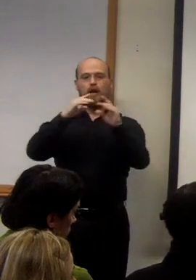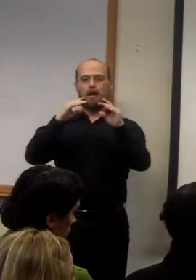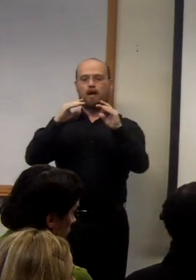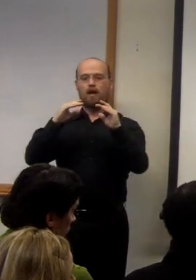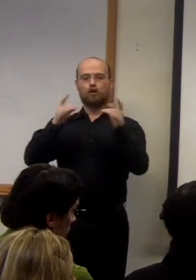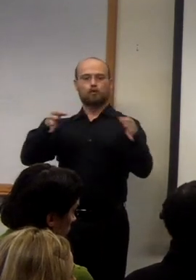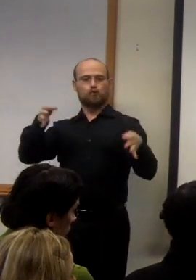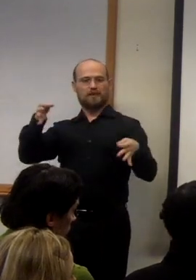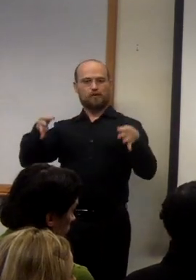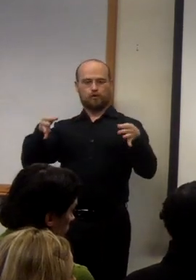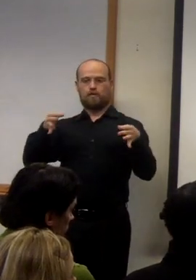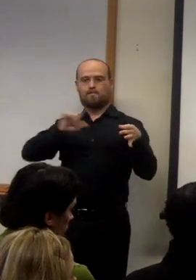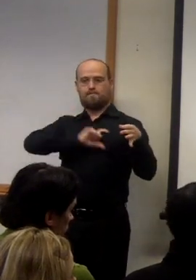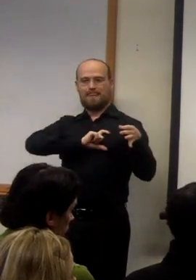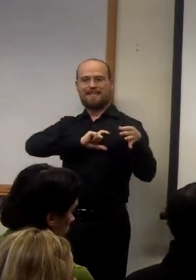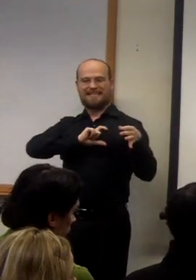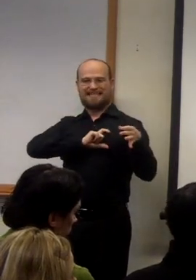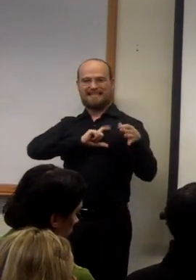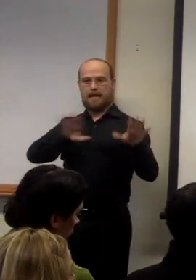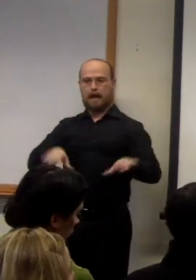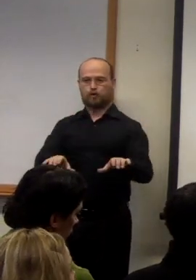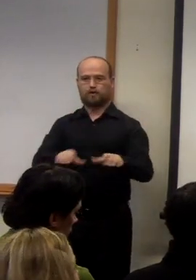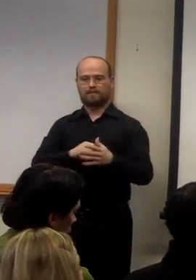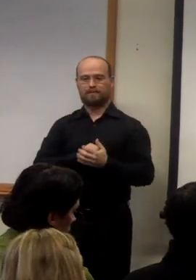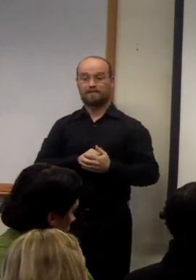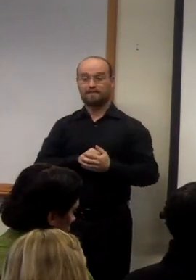And so the report talks about